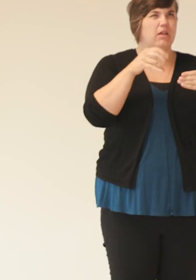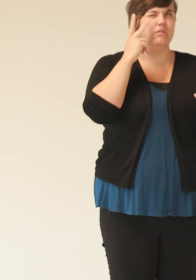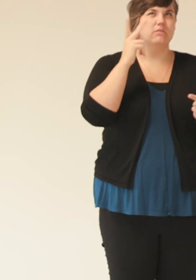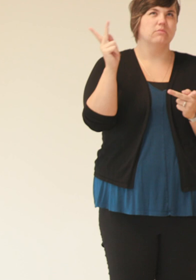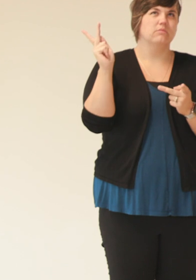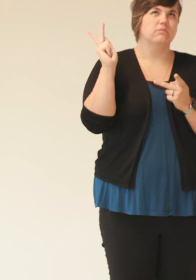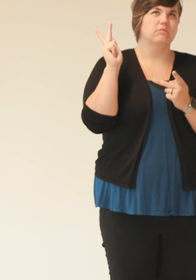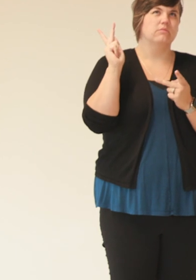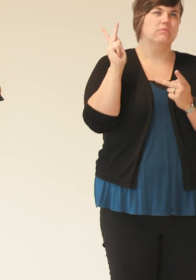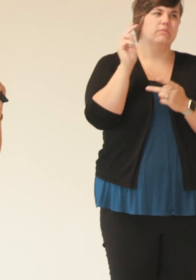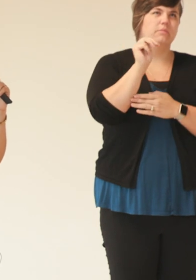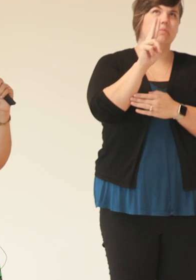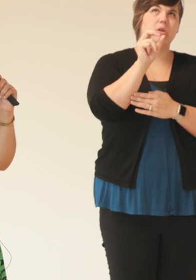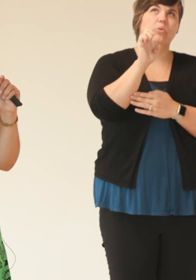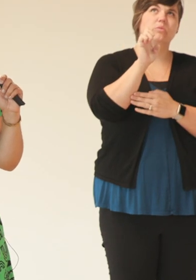Ask the muse